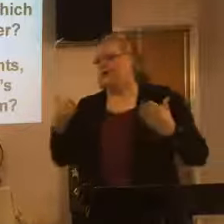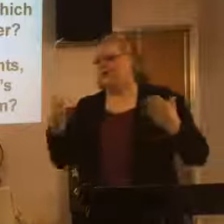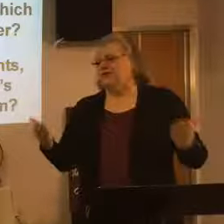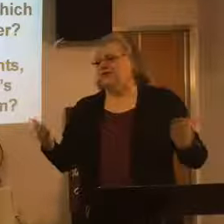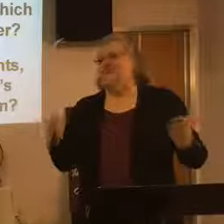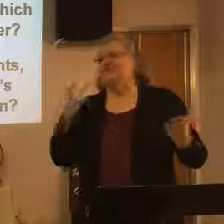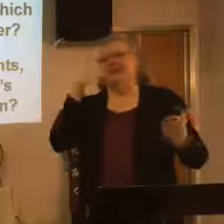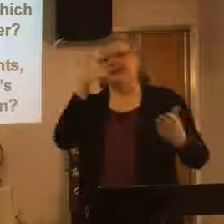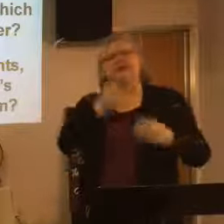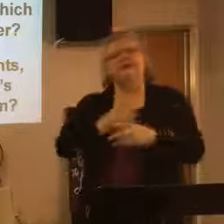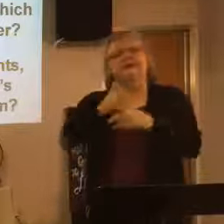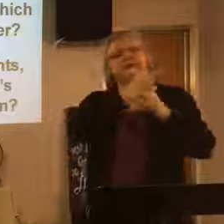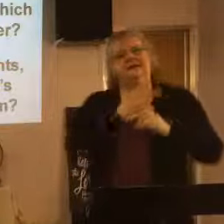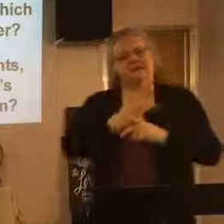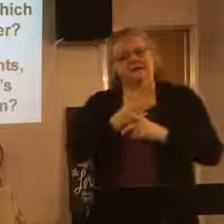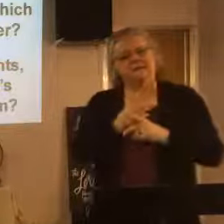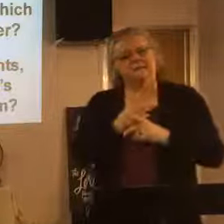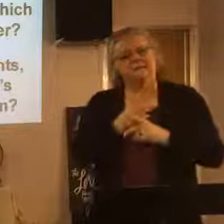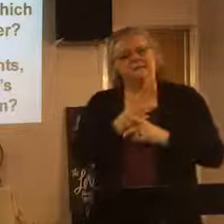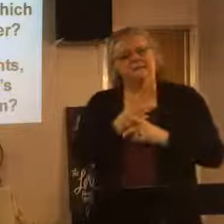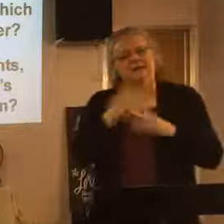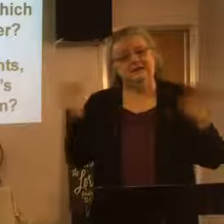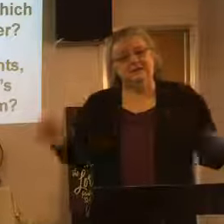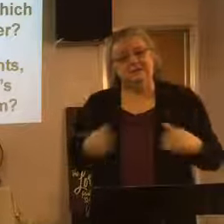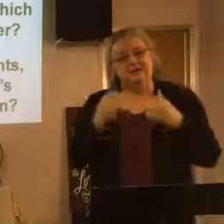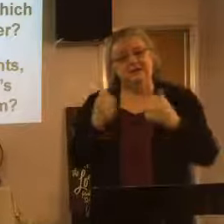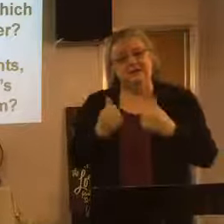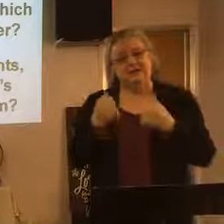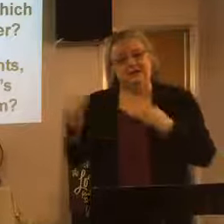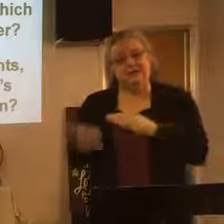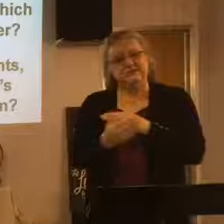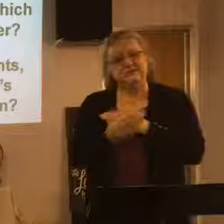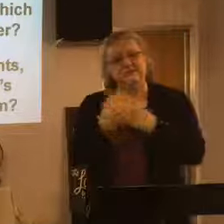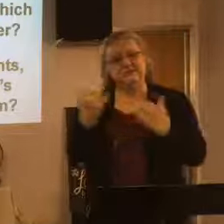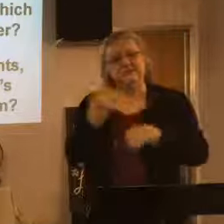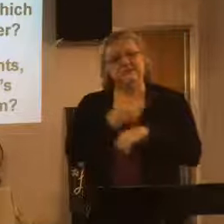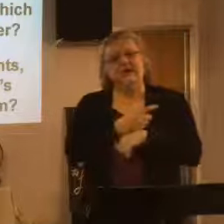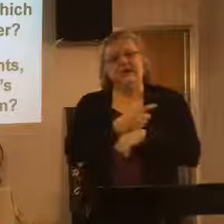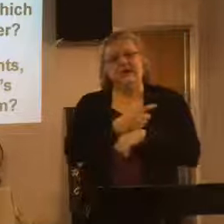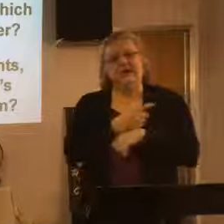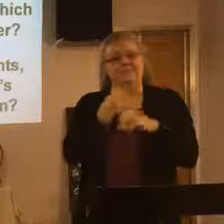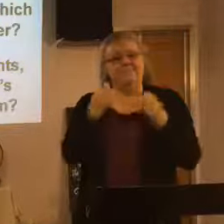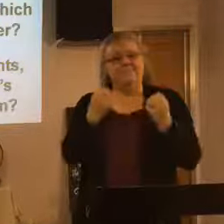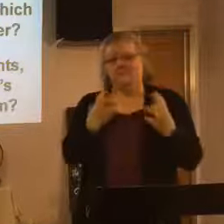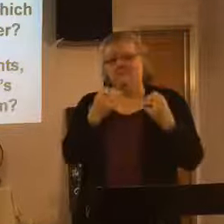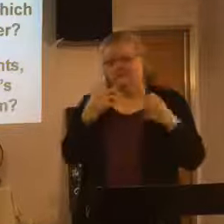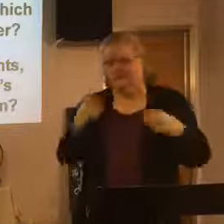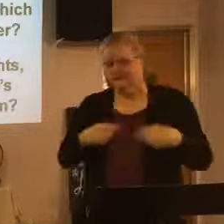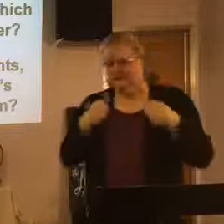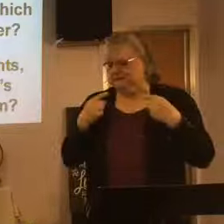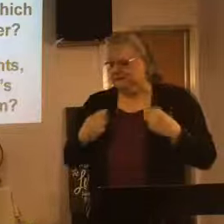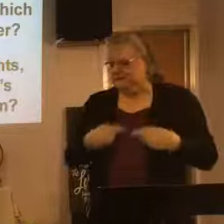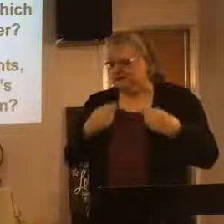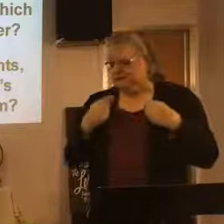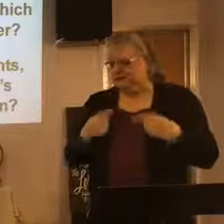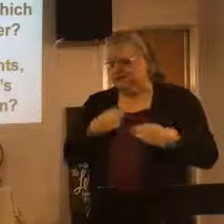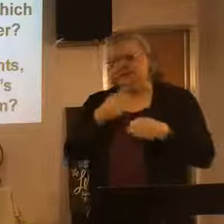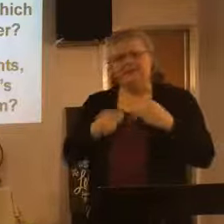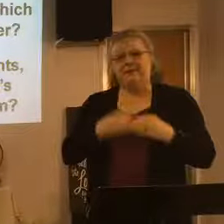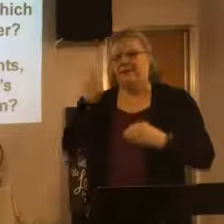will help us with. So the challenge we have to ask ourselves today, so many who are struggling about